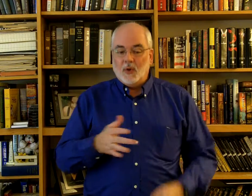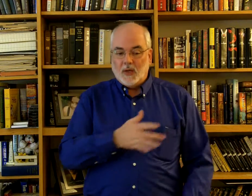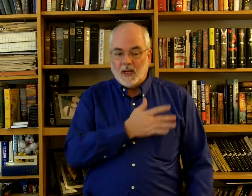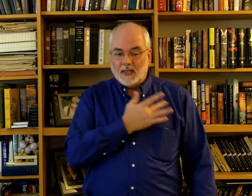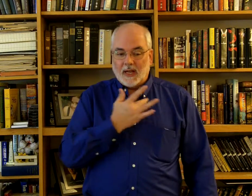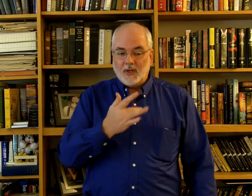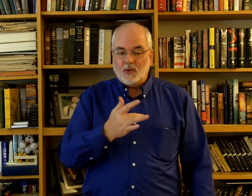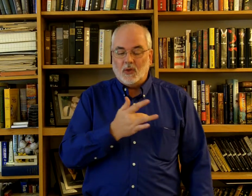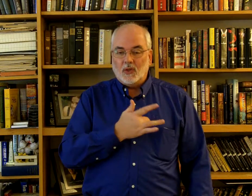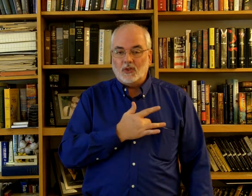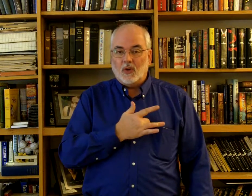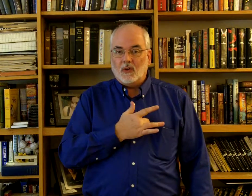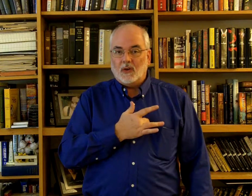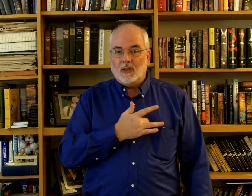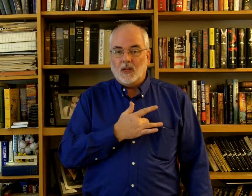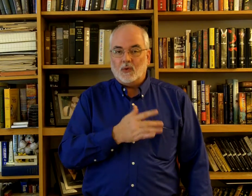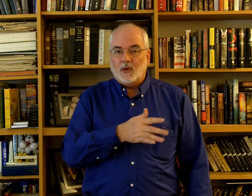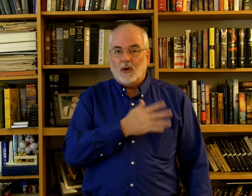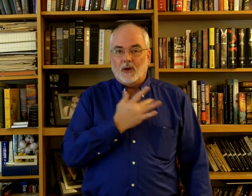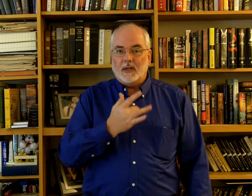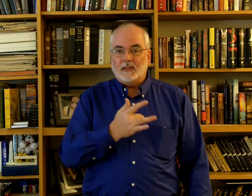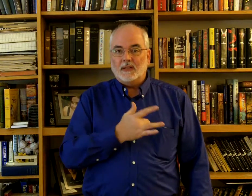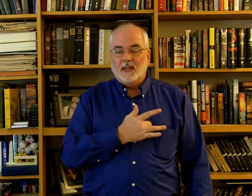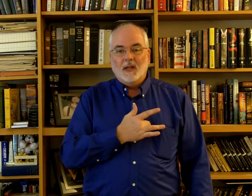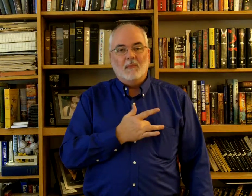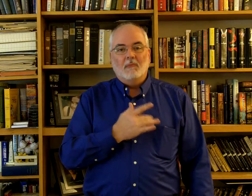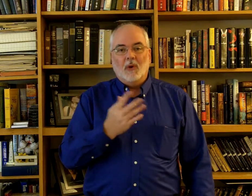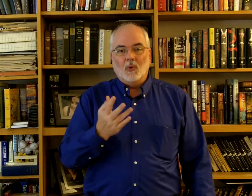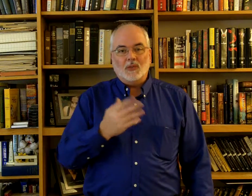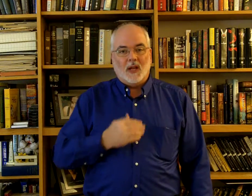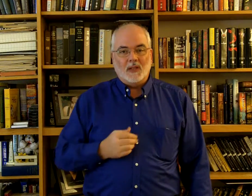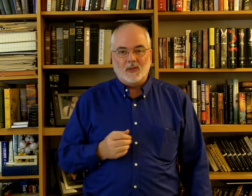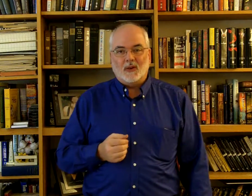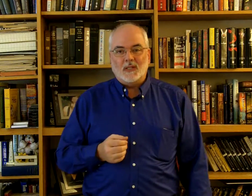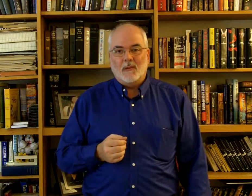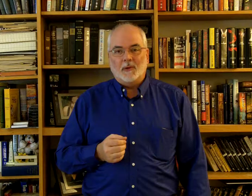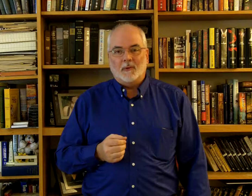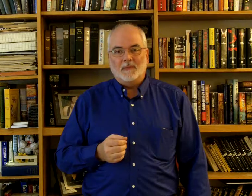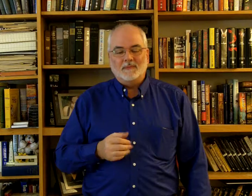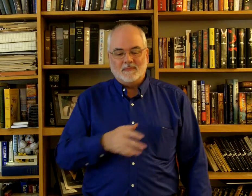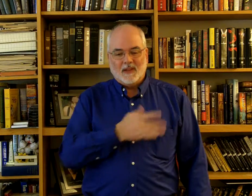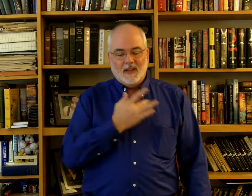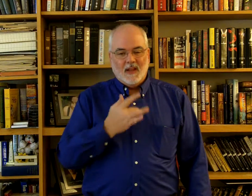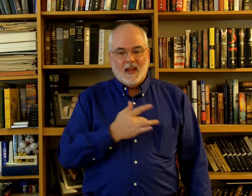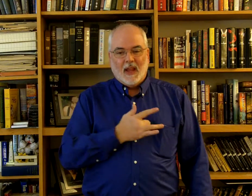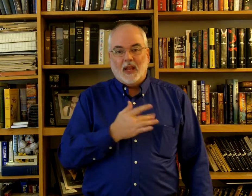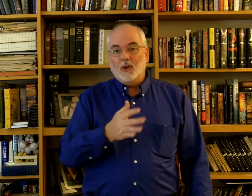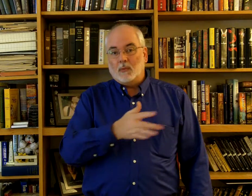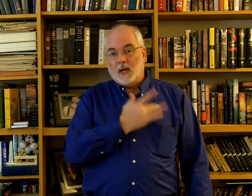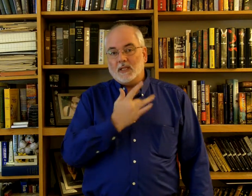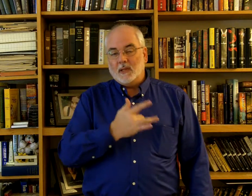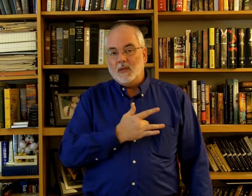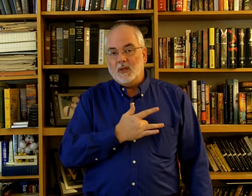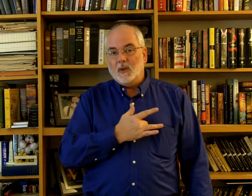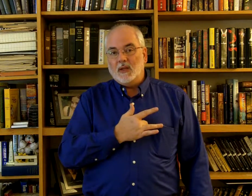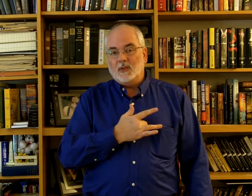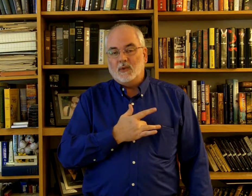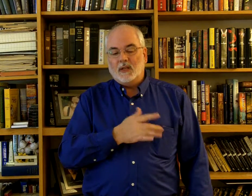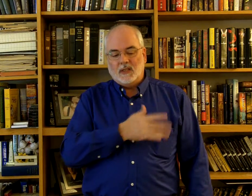it is I just do a little circle and touch where the heart is. Both signs are acceptable. And you'll probably see me doing this one, because this is